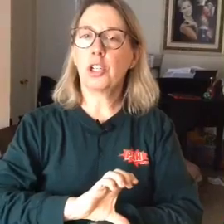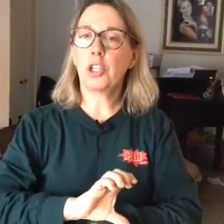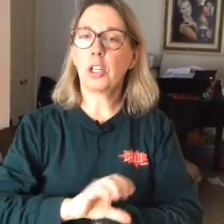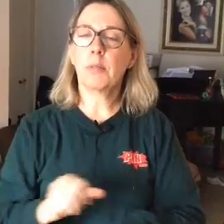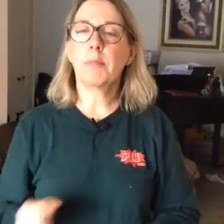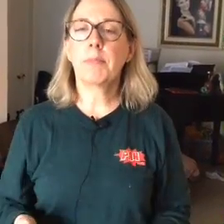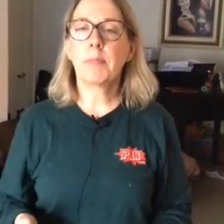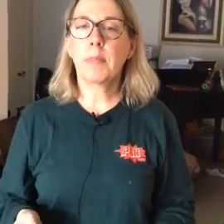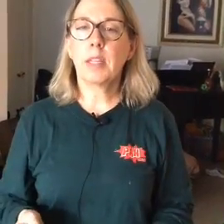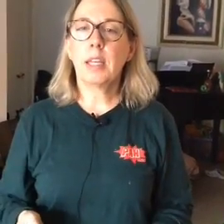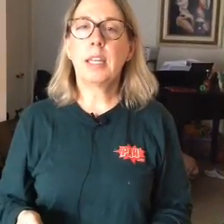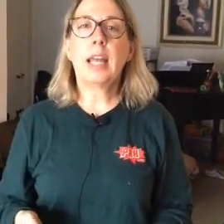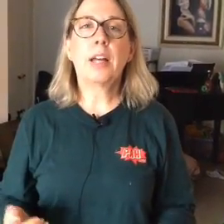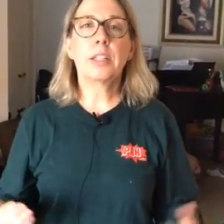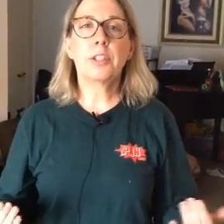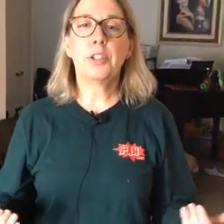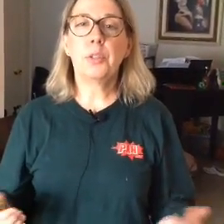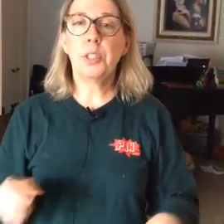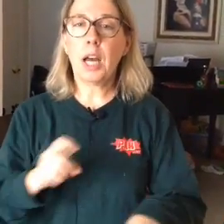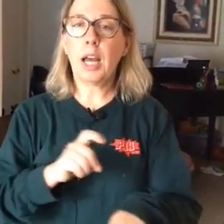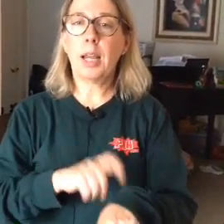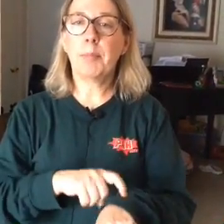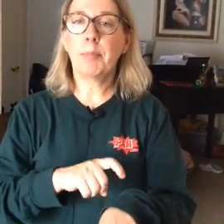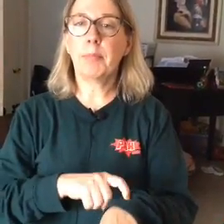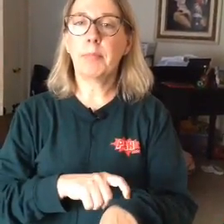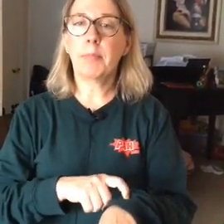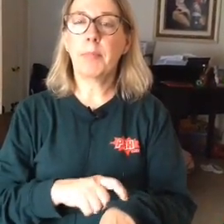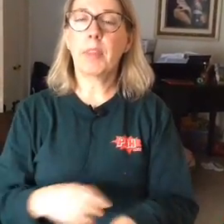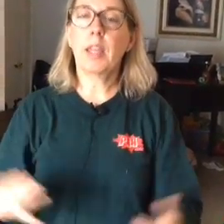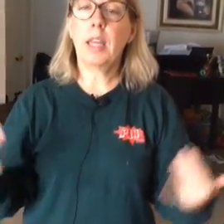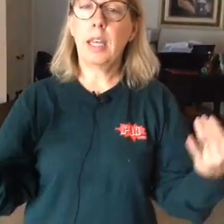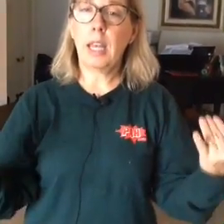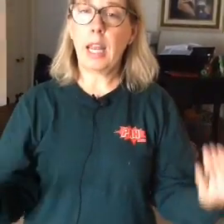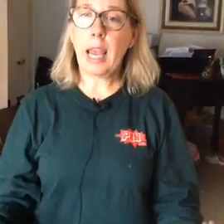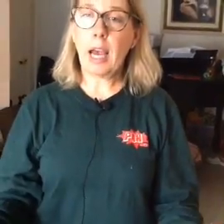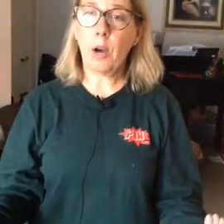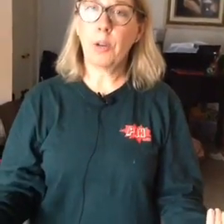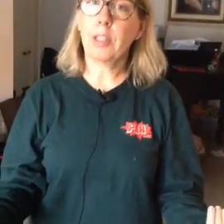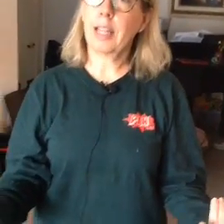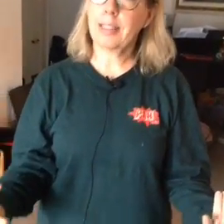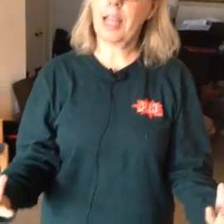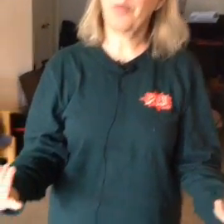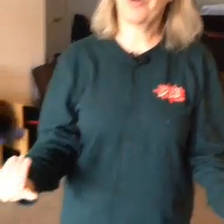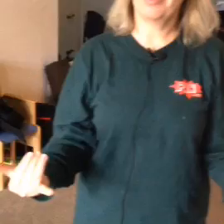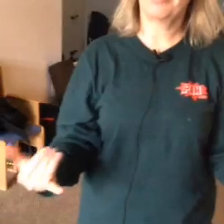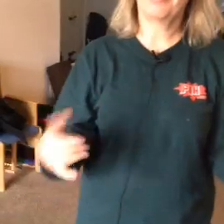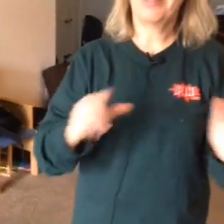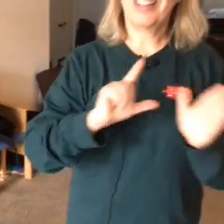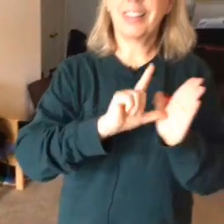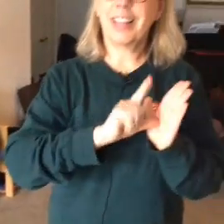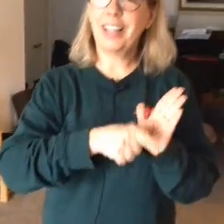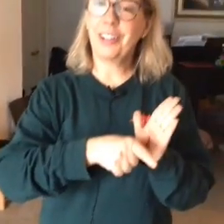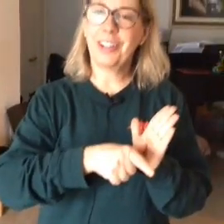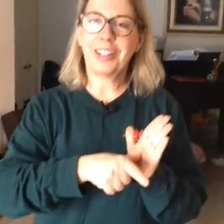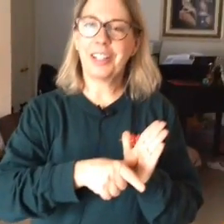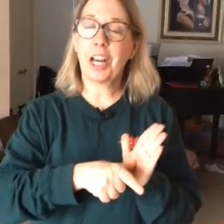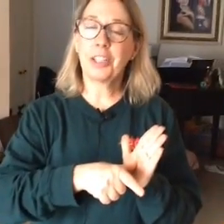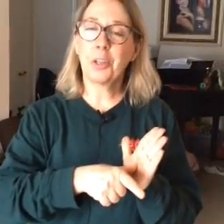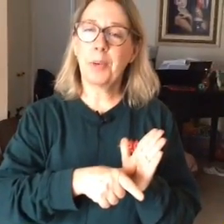church. Now let's do time. Now, he likes that word. Later, not so